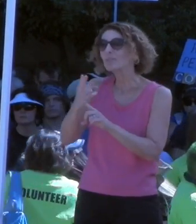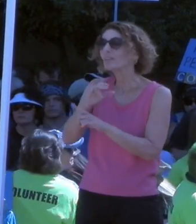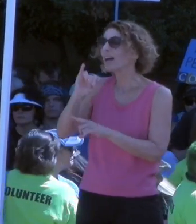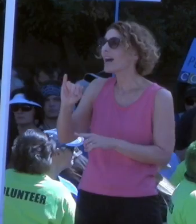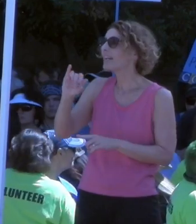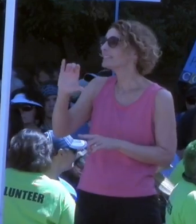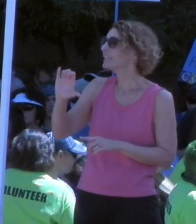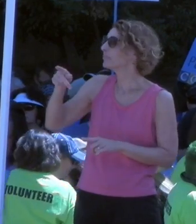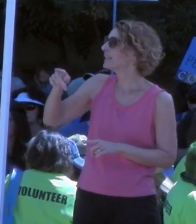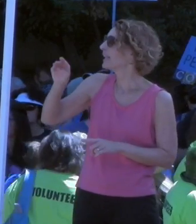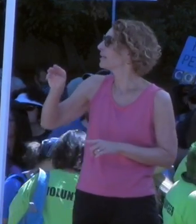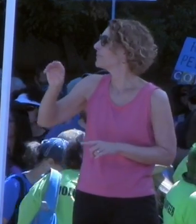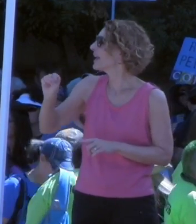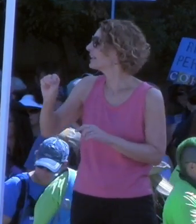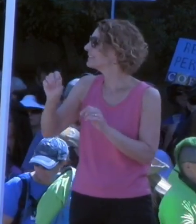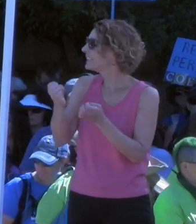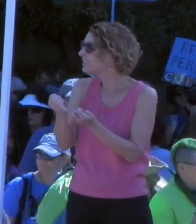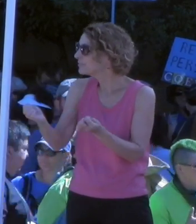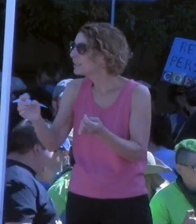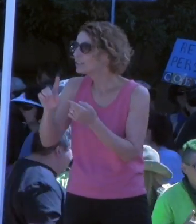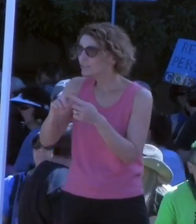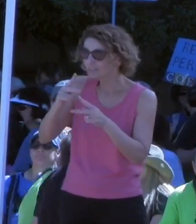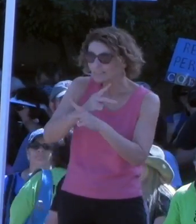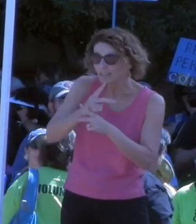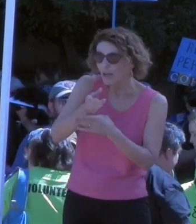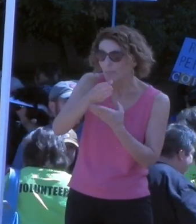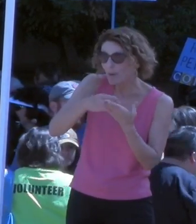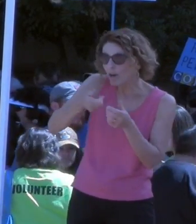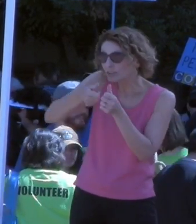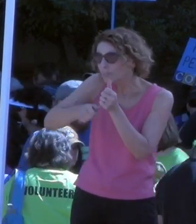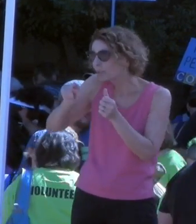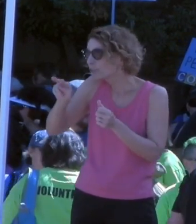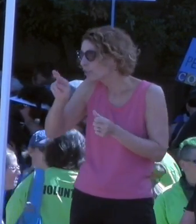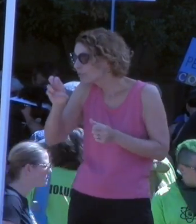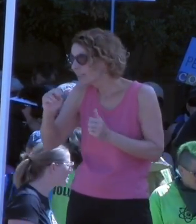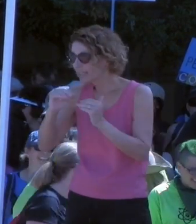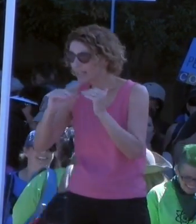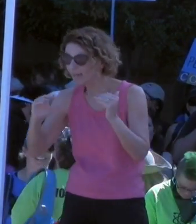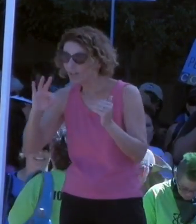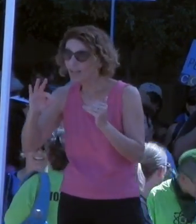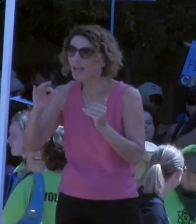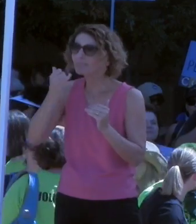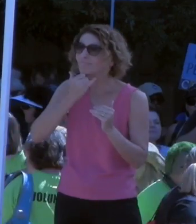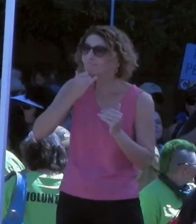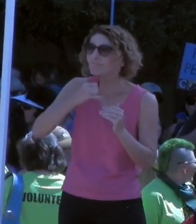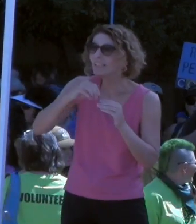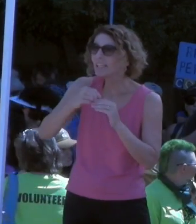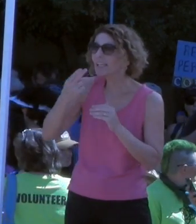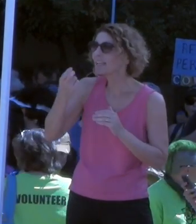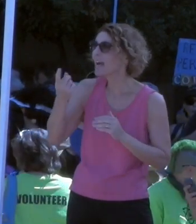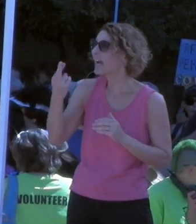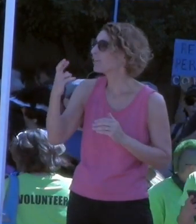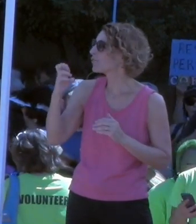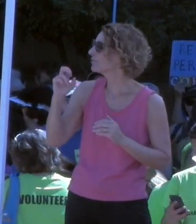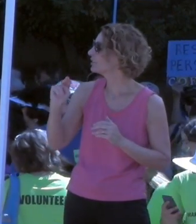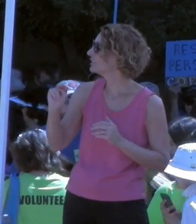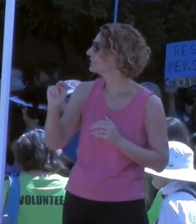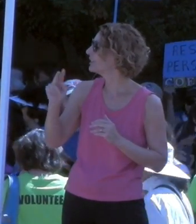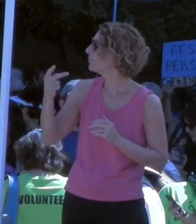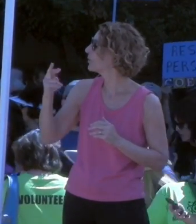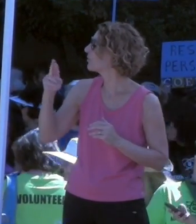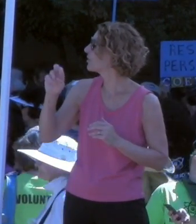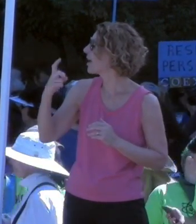ICP-MS instrumentation in order to figure out parts per trillion level impurities in hydrogen peroxide. So suffice to say that science